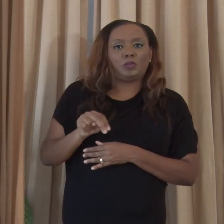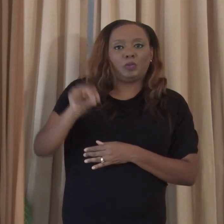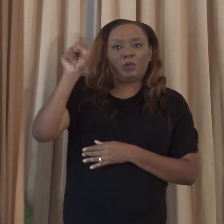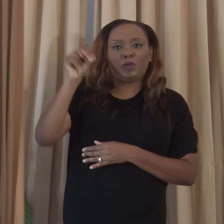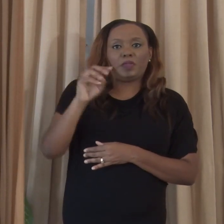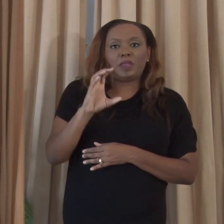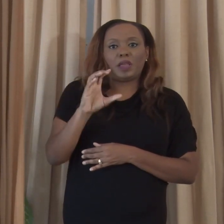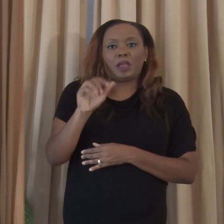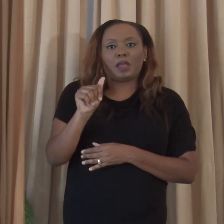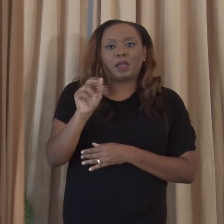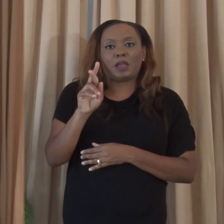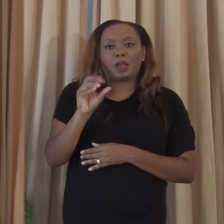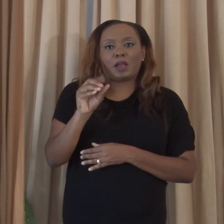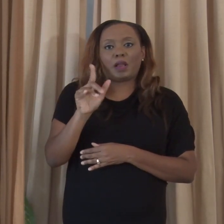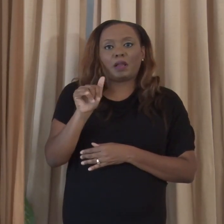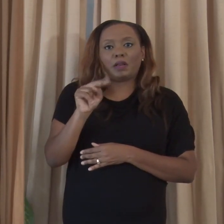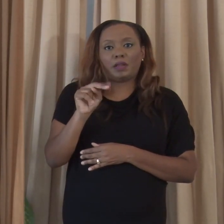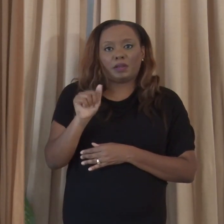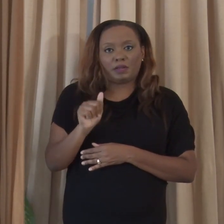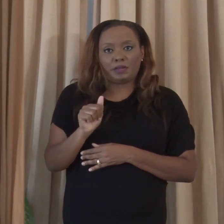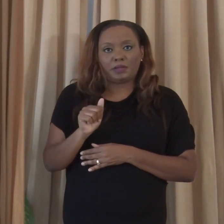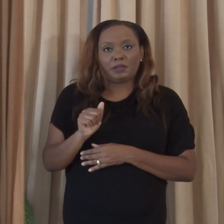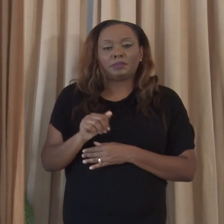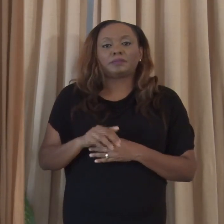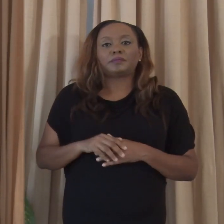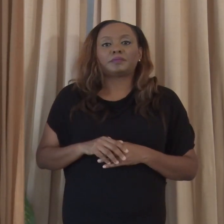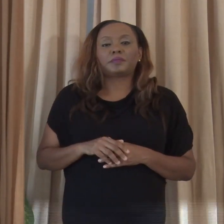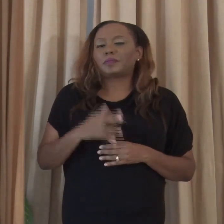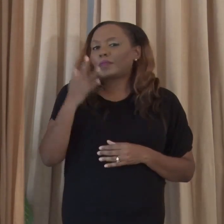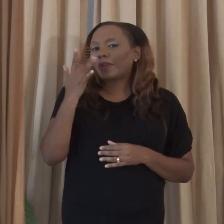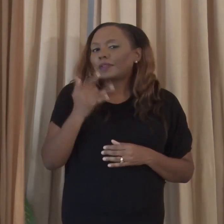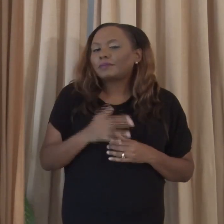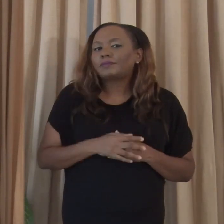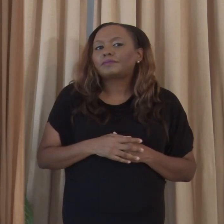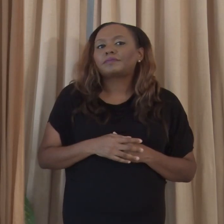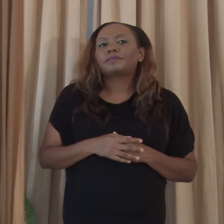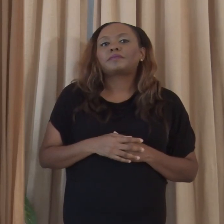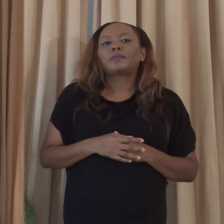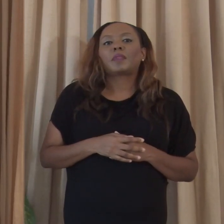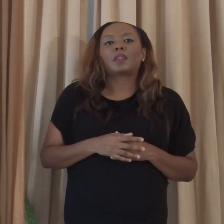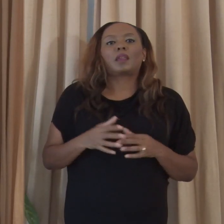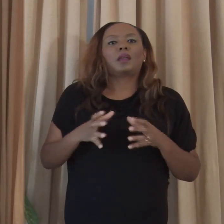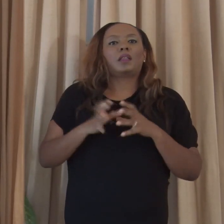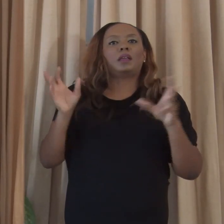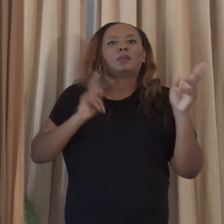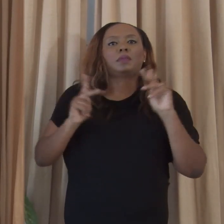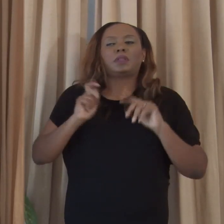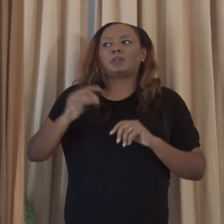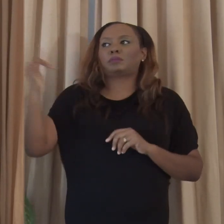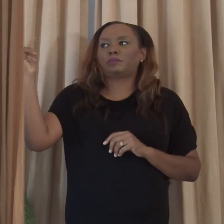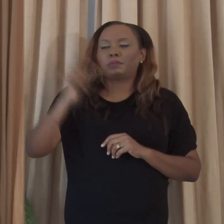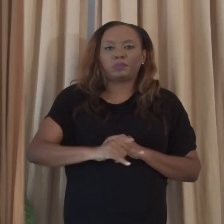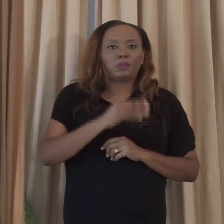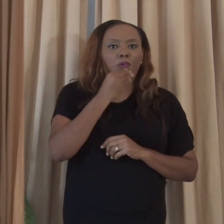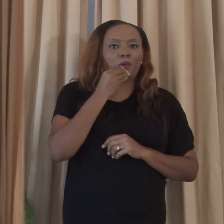for American Airlines to repatriate its passengers,